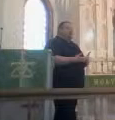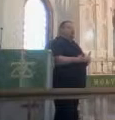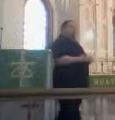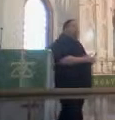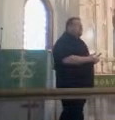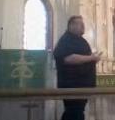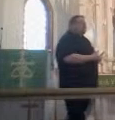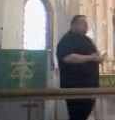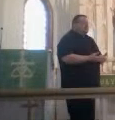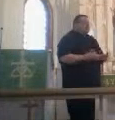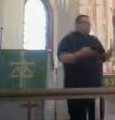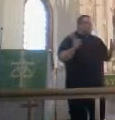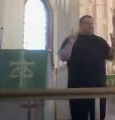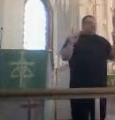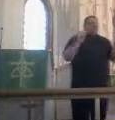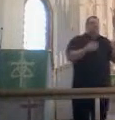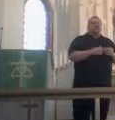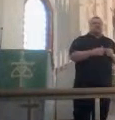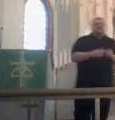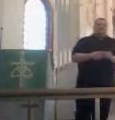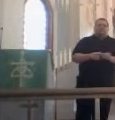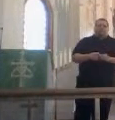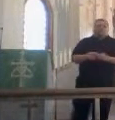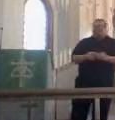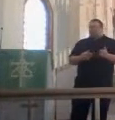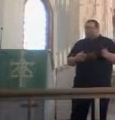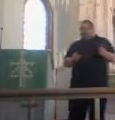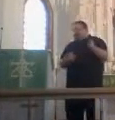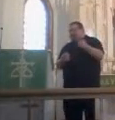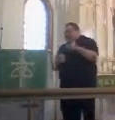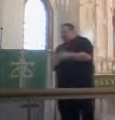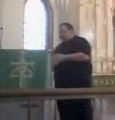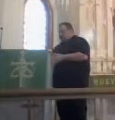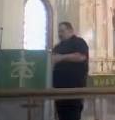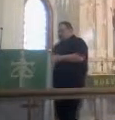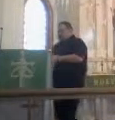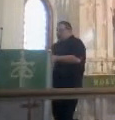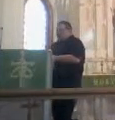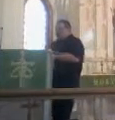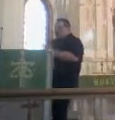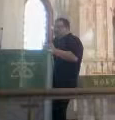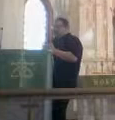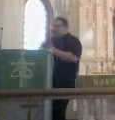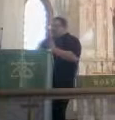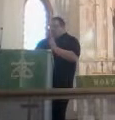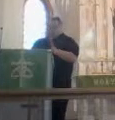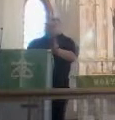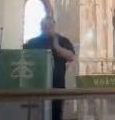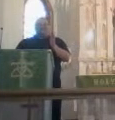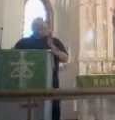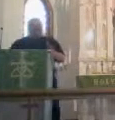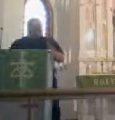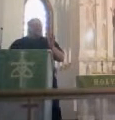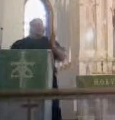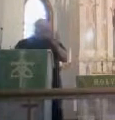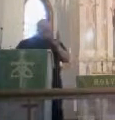what we're doing is we're looking at one of the biggies in the Old Testament. We're looking at Elijah and his worst day